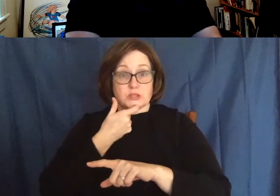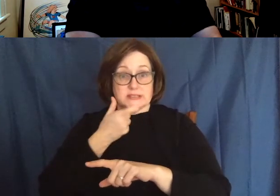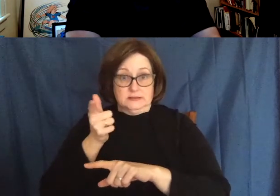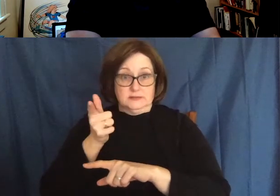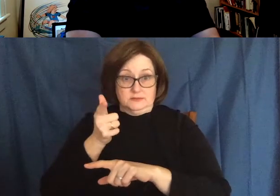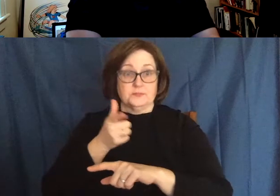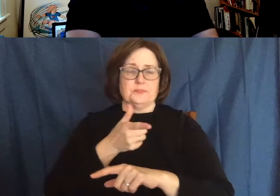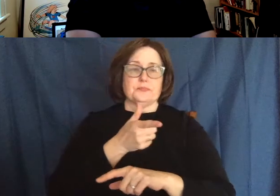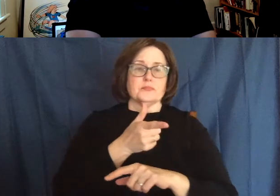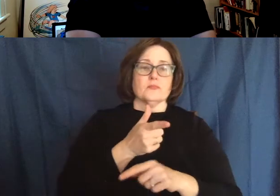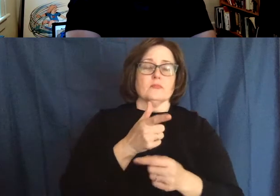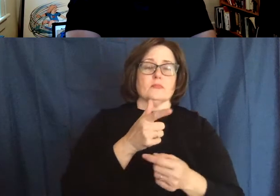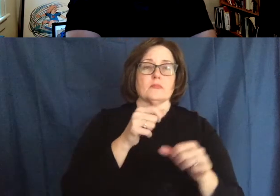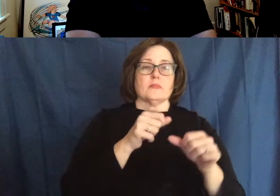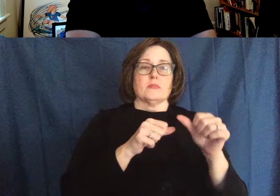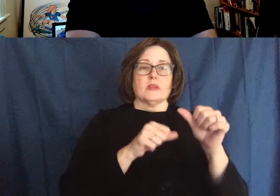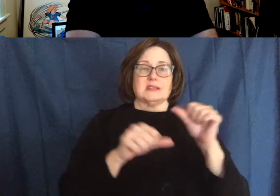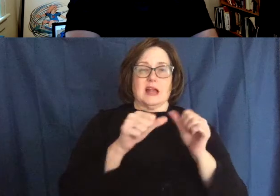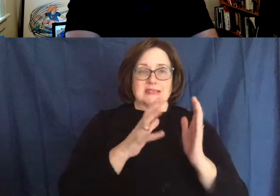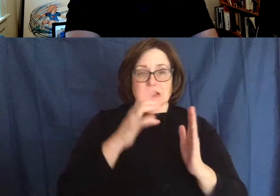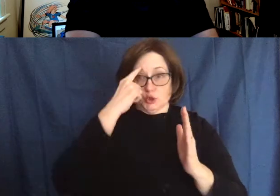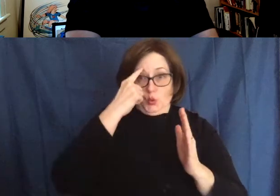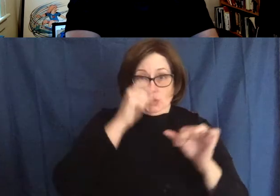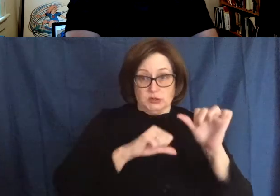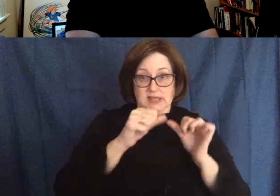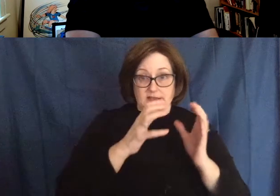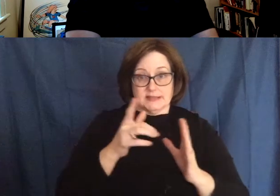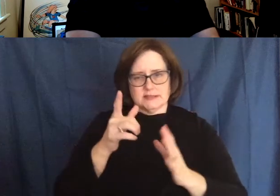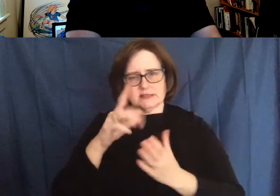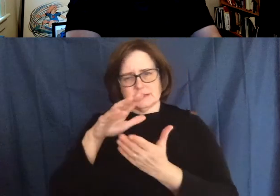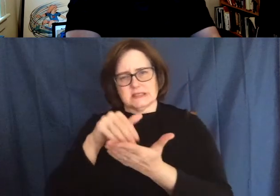in the University of Cambridge Center for Neuroscience in Education, they